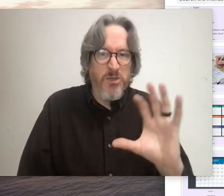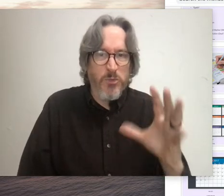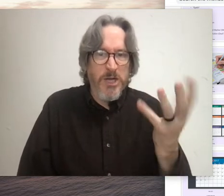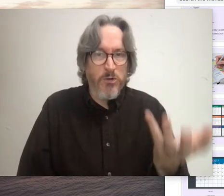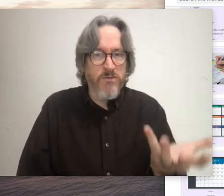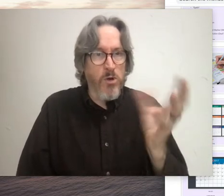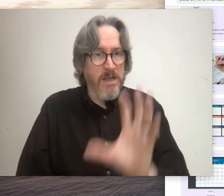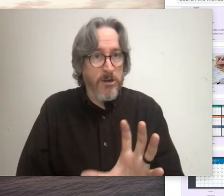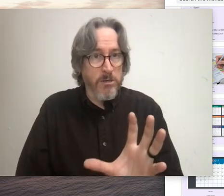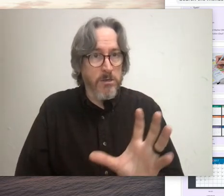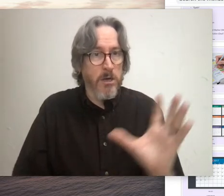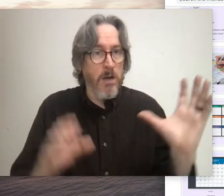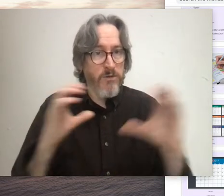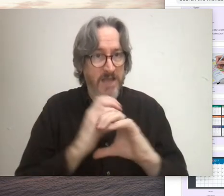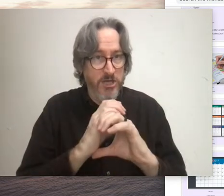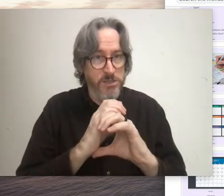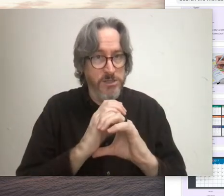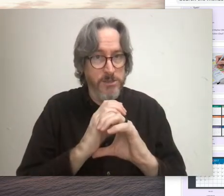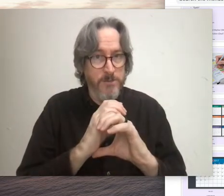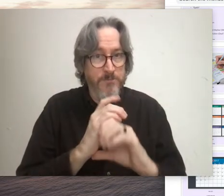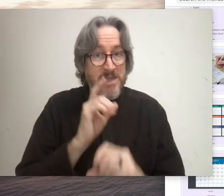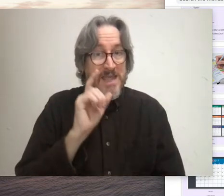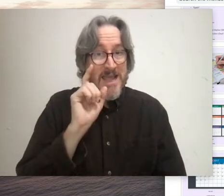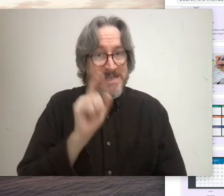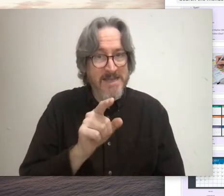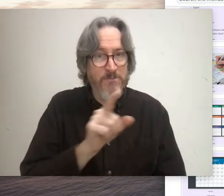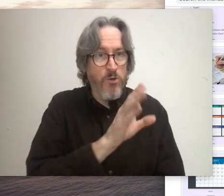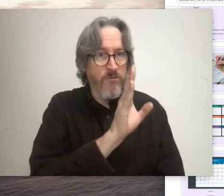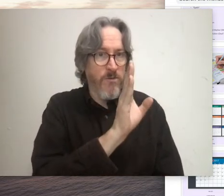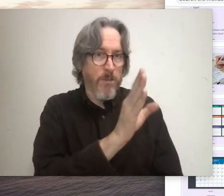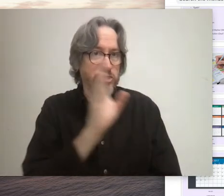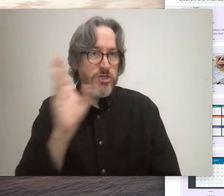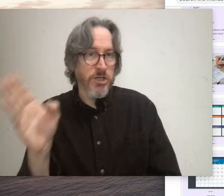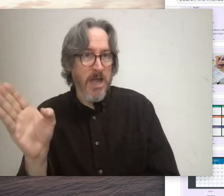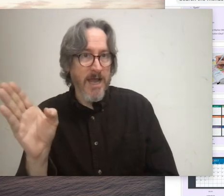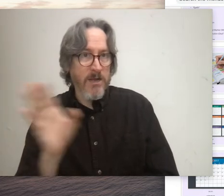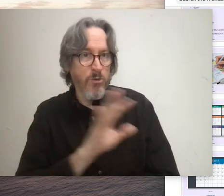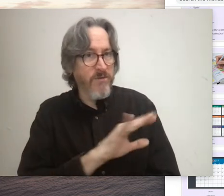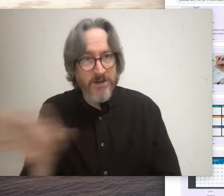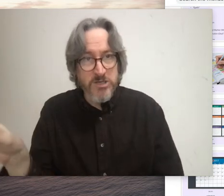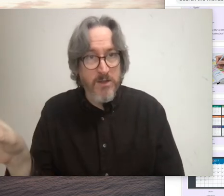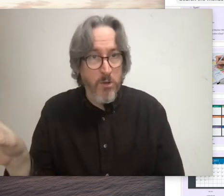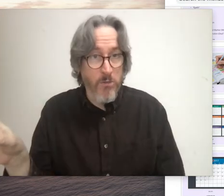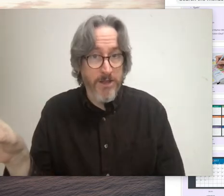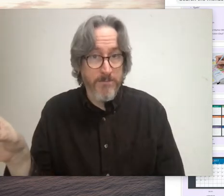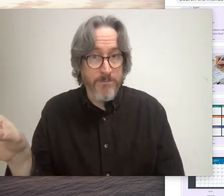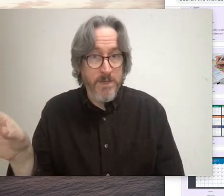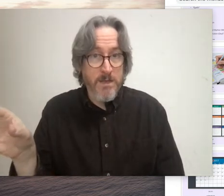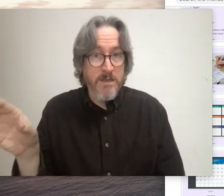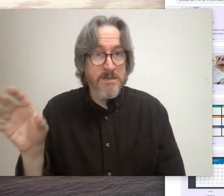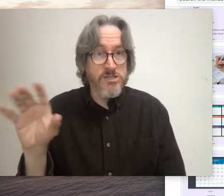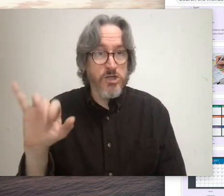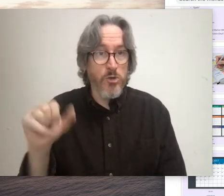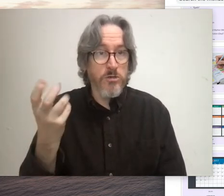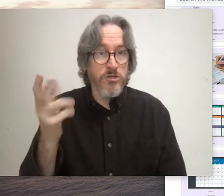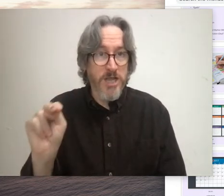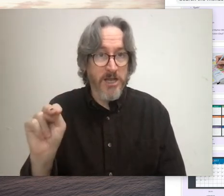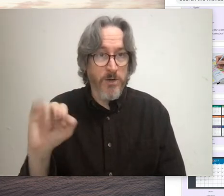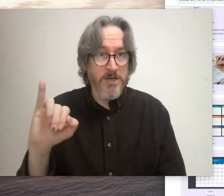basically three or four letter abbreviations, except for from March to July, where we fingerspell the whole thing.